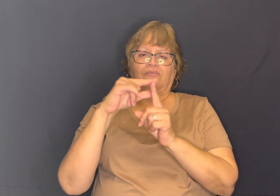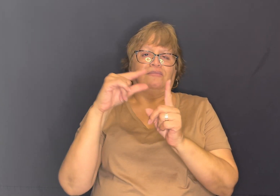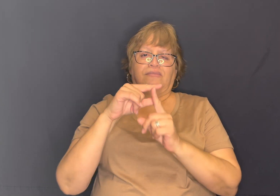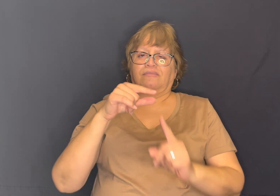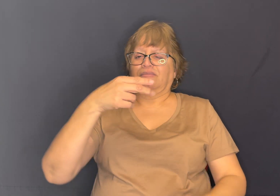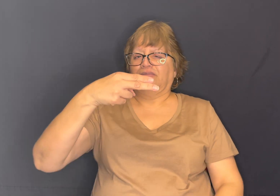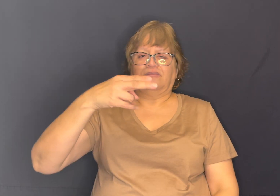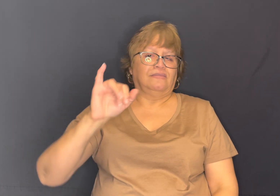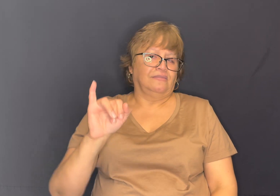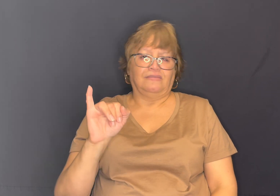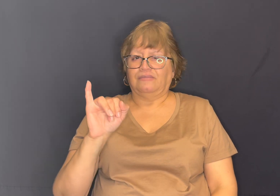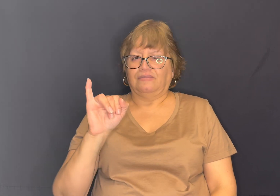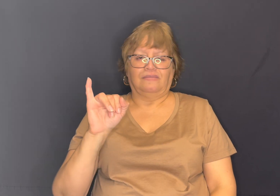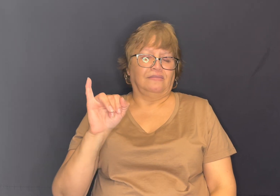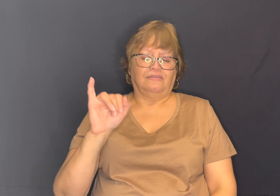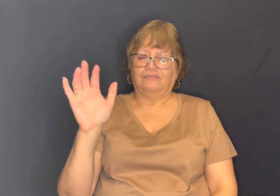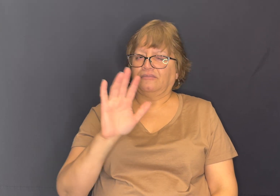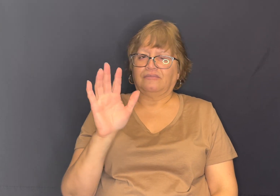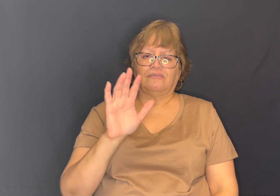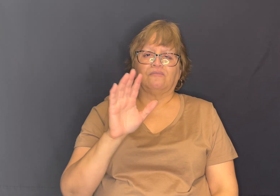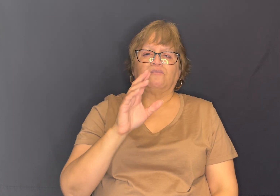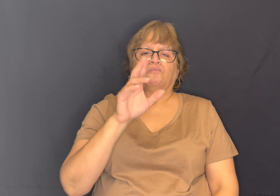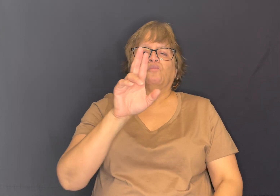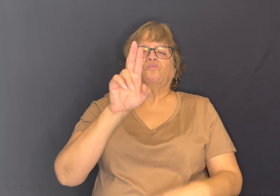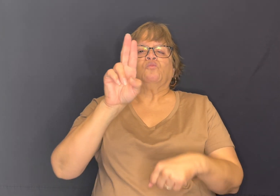Please don't use that word, HI, hearing impaired.